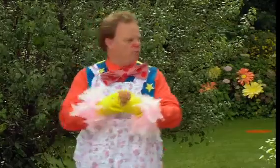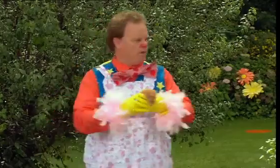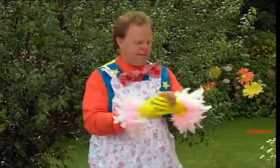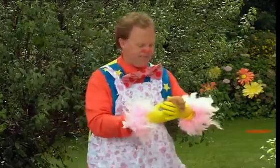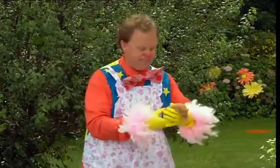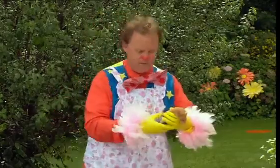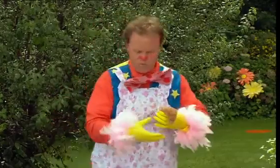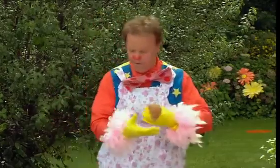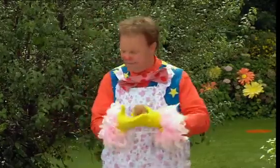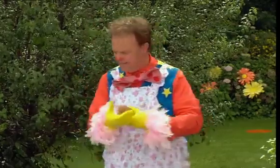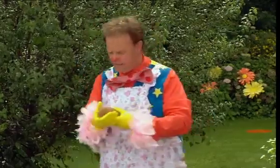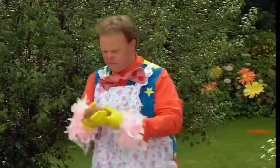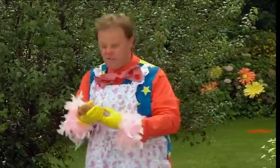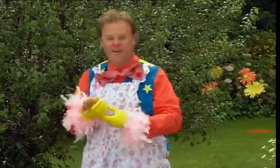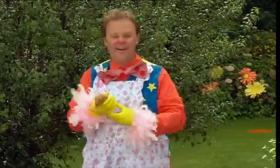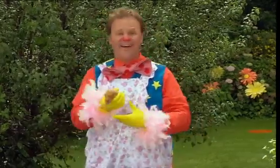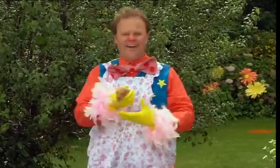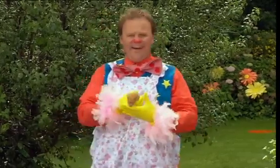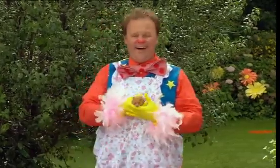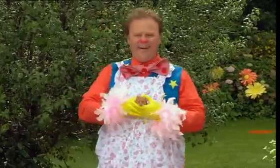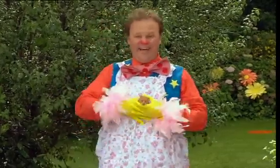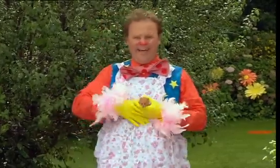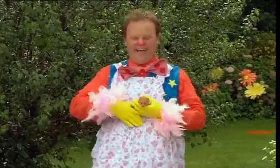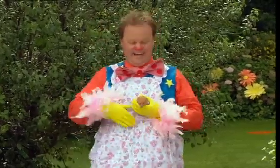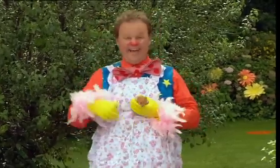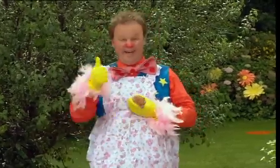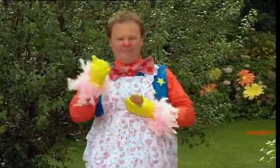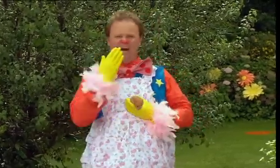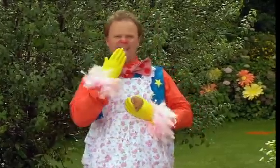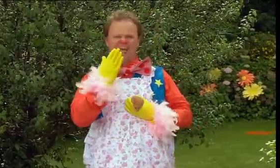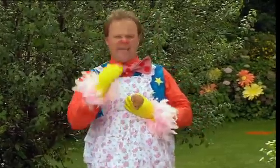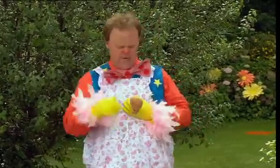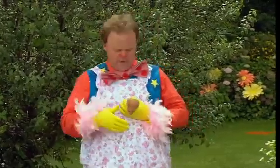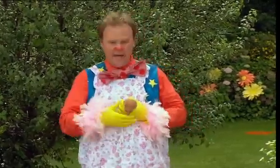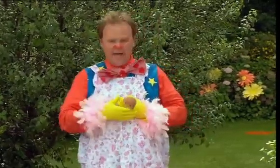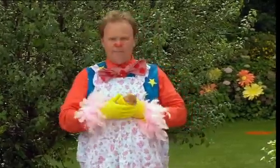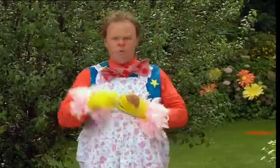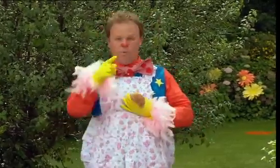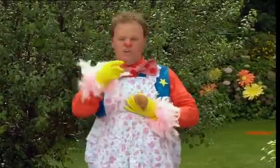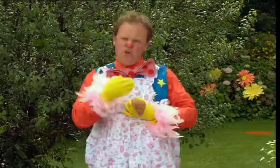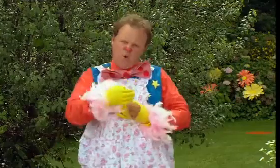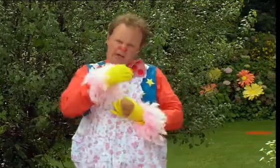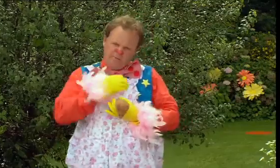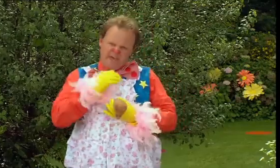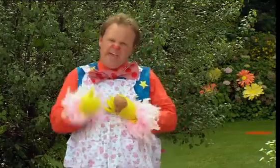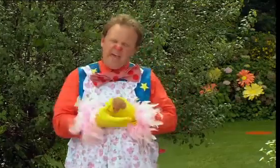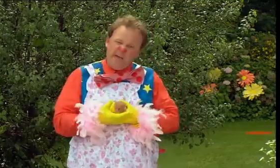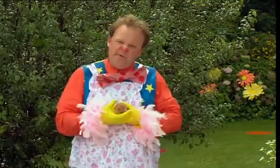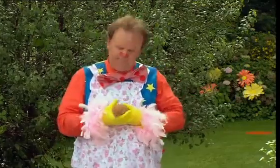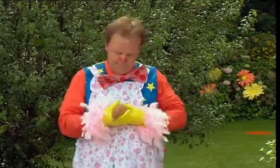How are you getting on, Mr. Tumble? Oh, fine, thank you. Will you help me? Yes.